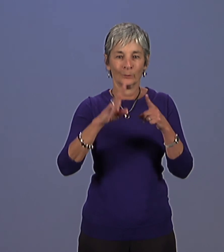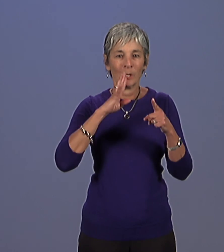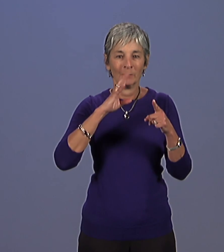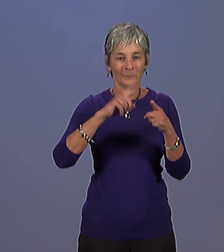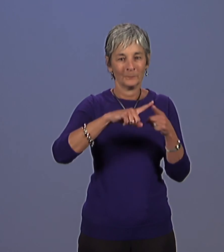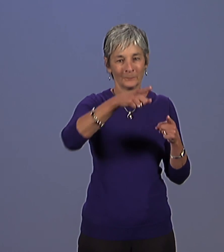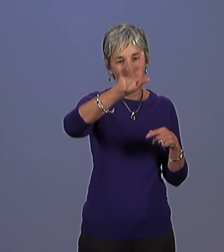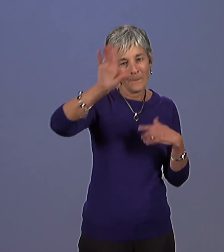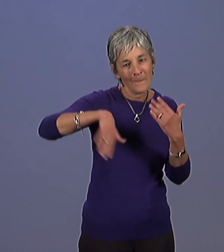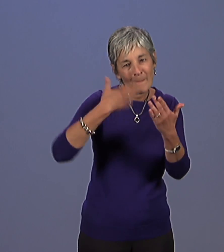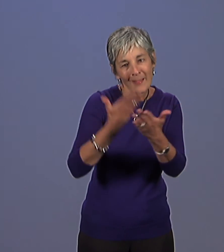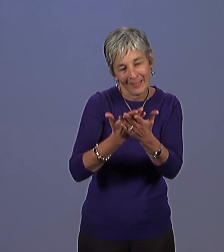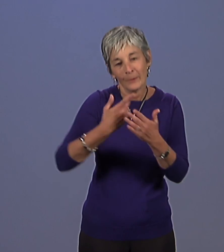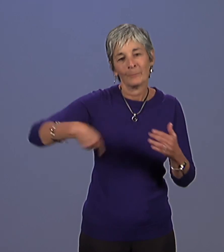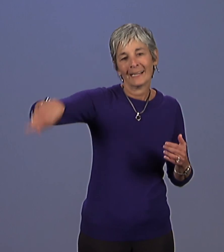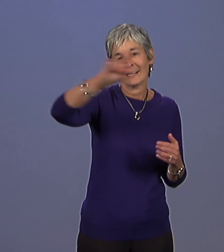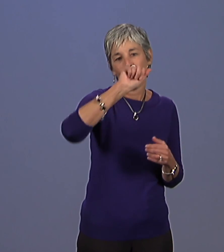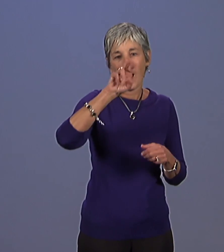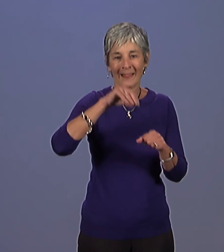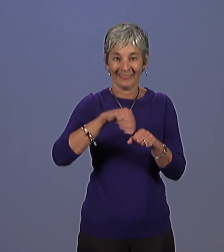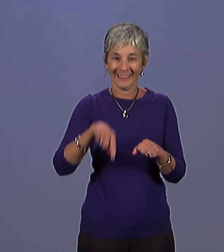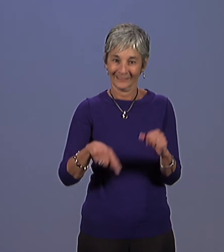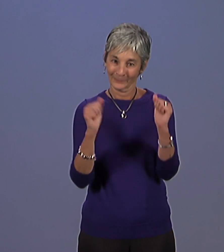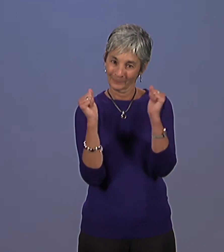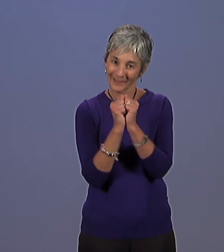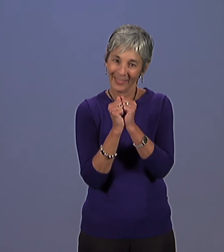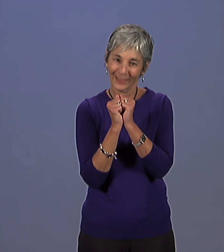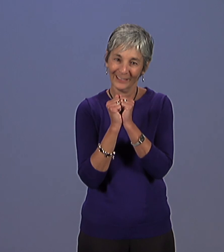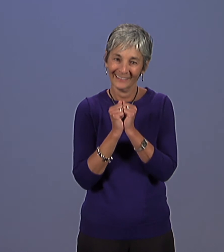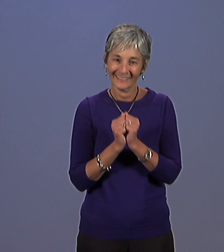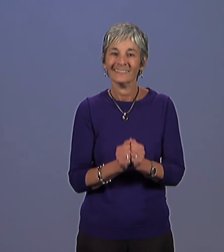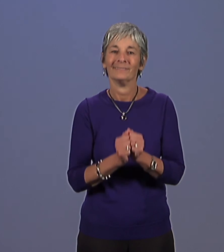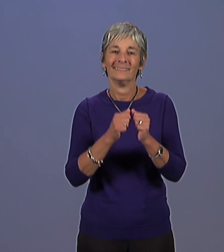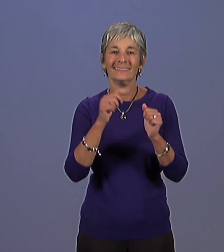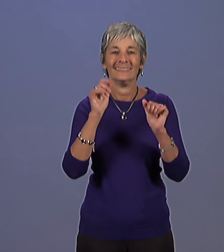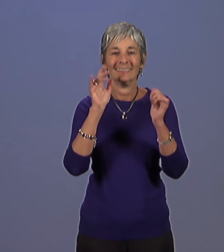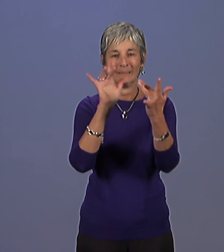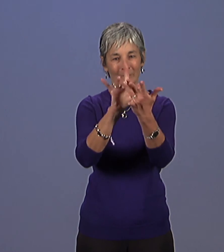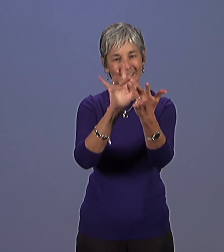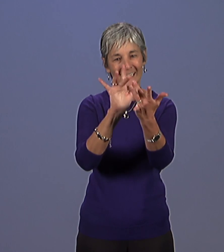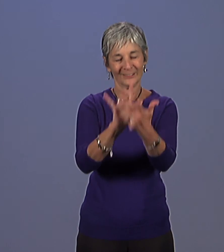all. We're all in this together, so keep in touch.